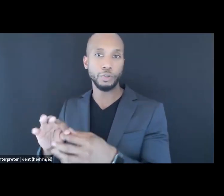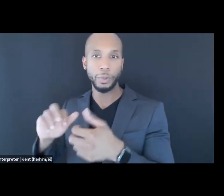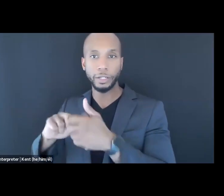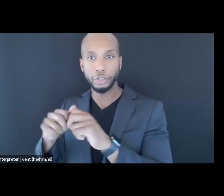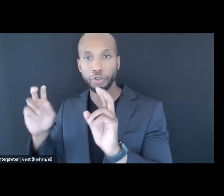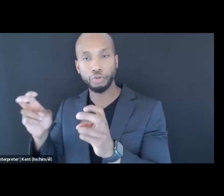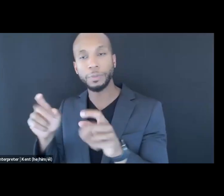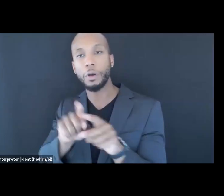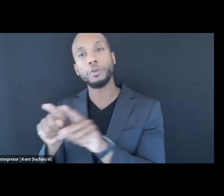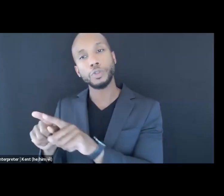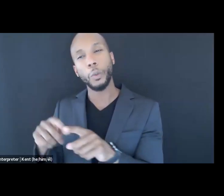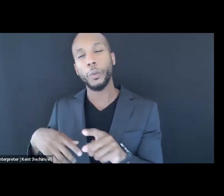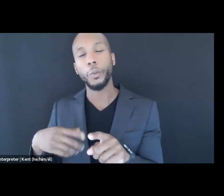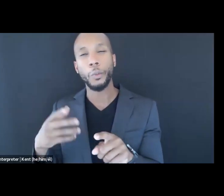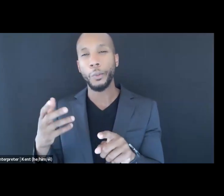there's also this